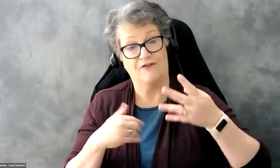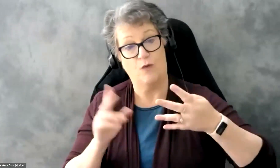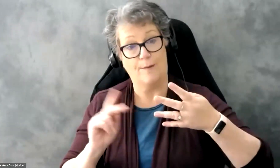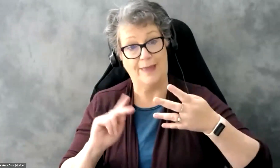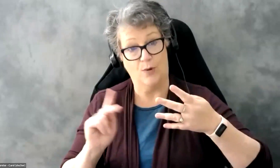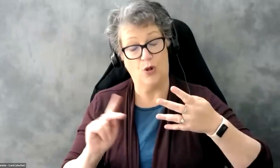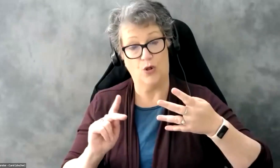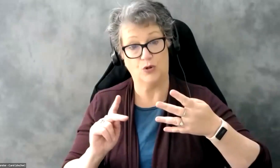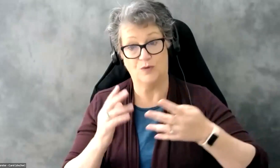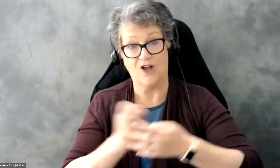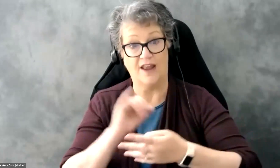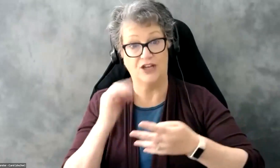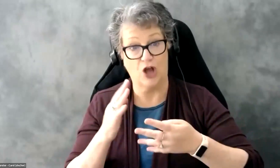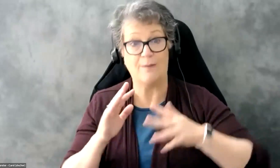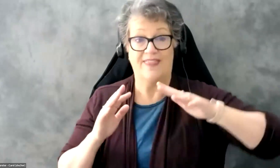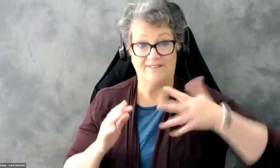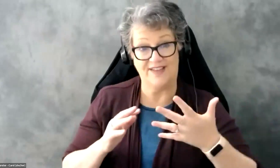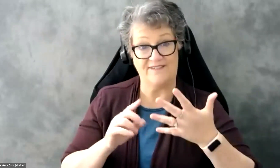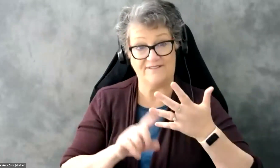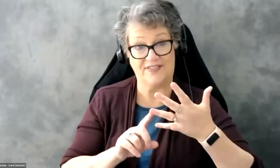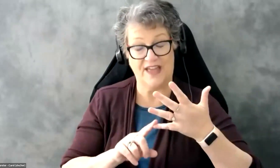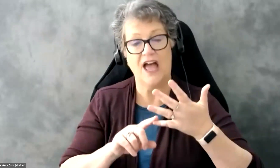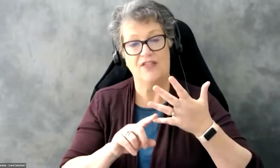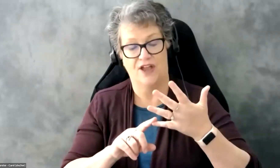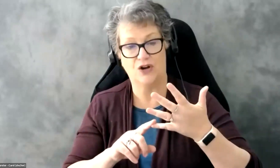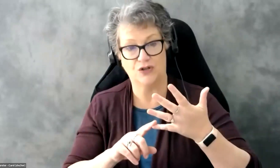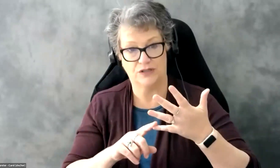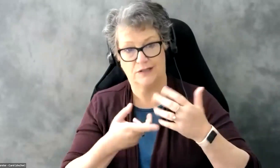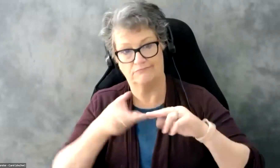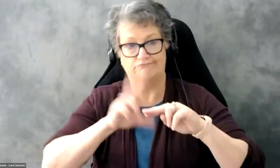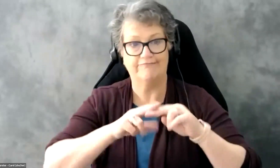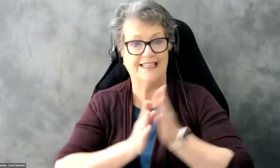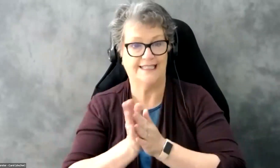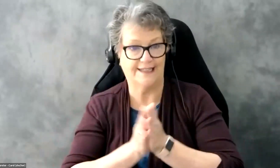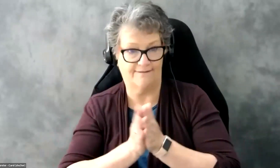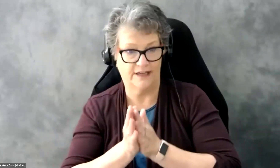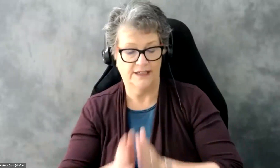have gotten a job, then the 5th one, there's an additional incentive.